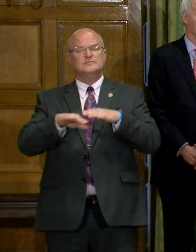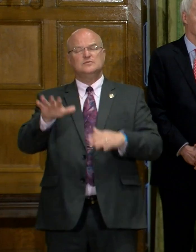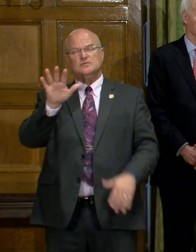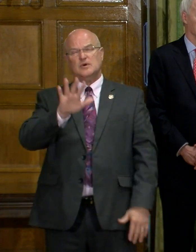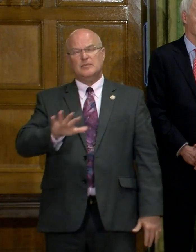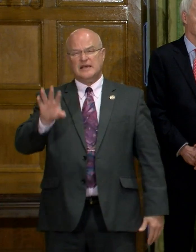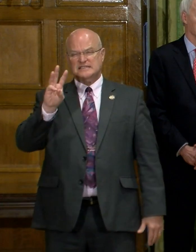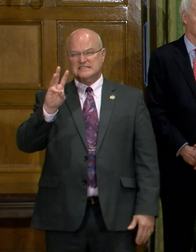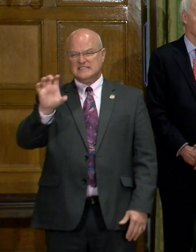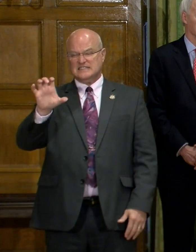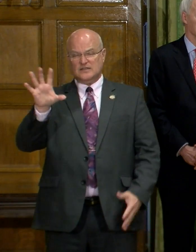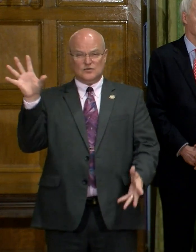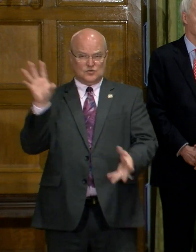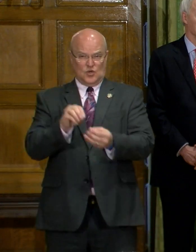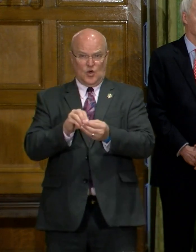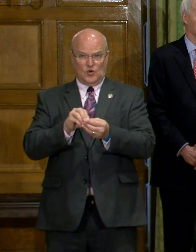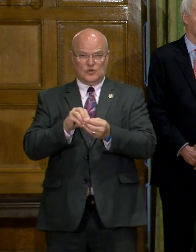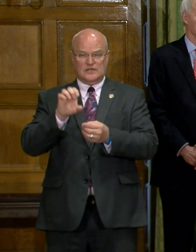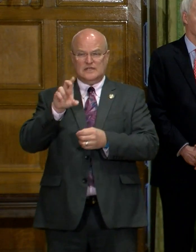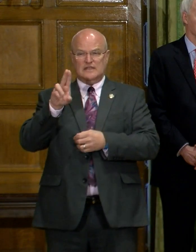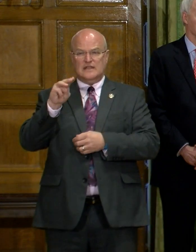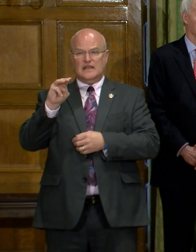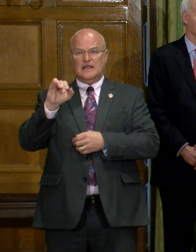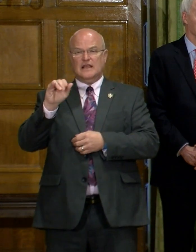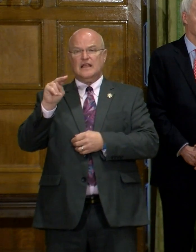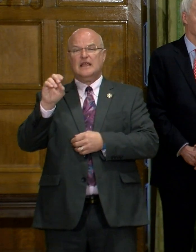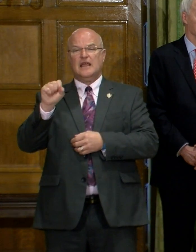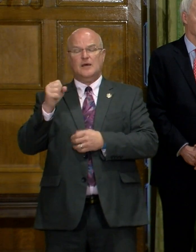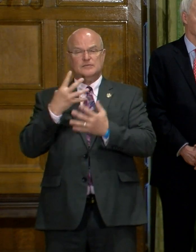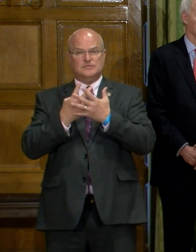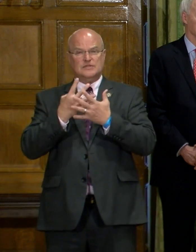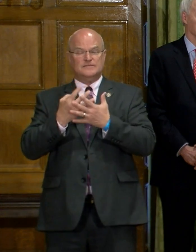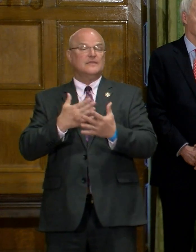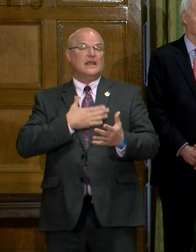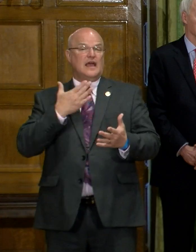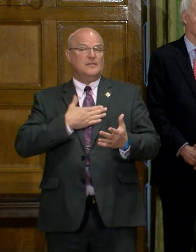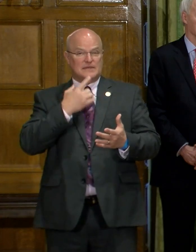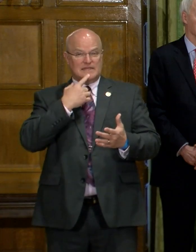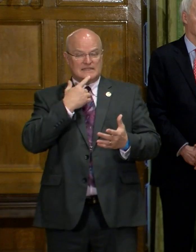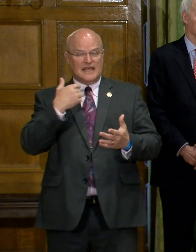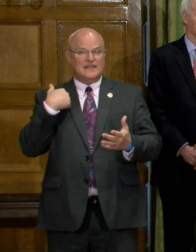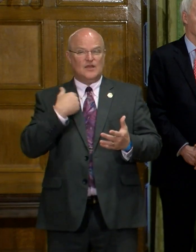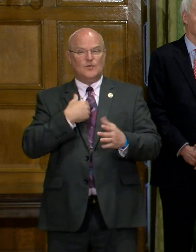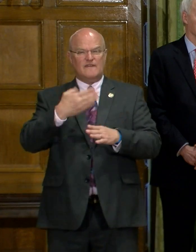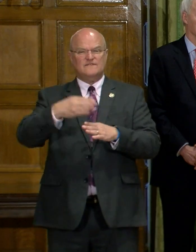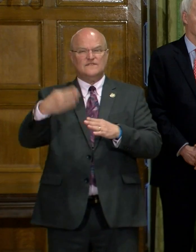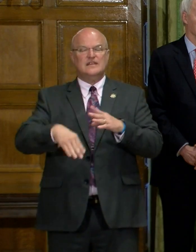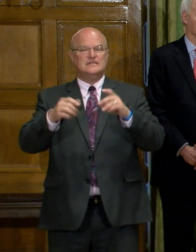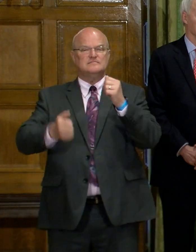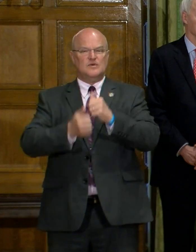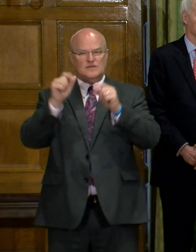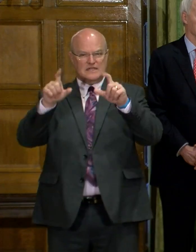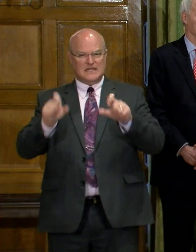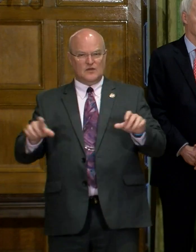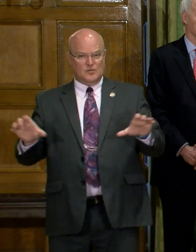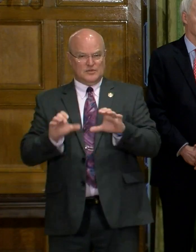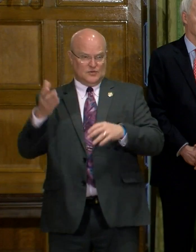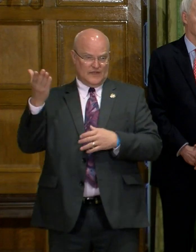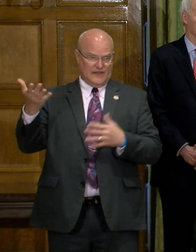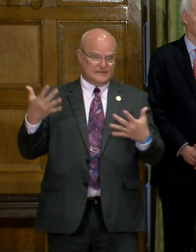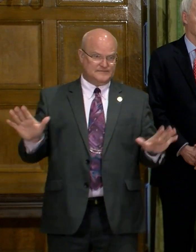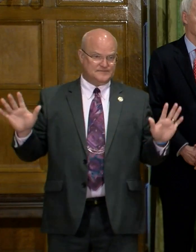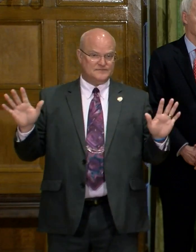approximately 600 total at the Cummins unit. Although I'm glad to say we've finished most of the testing that we'll be doing